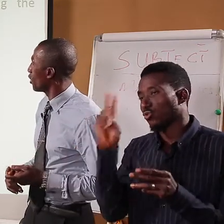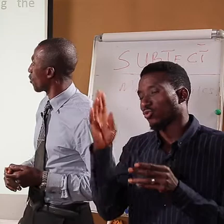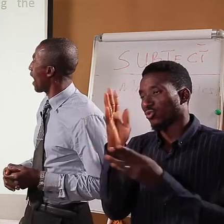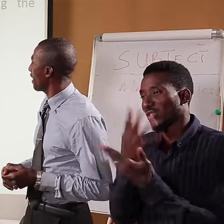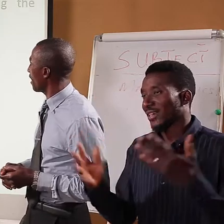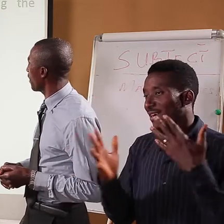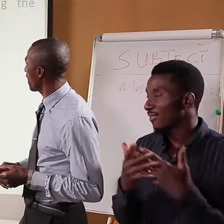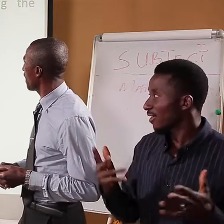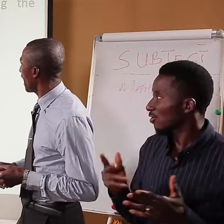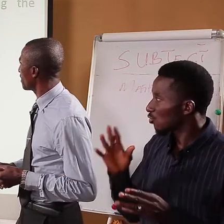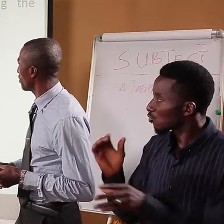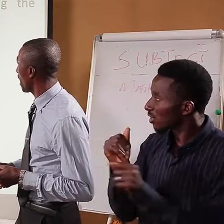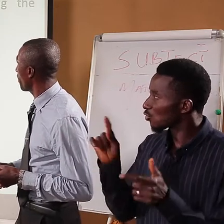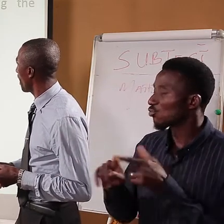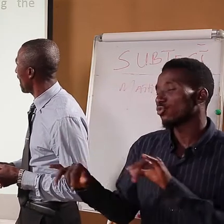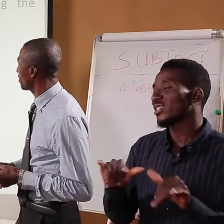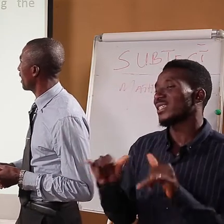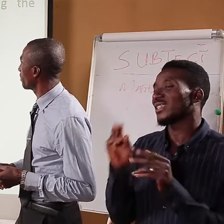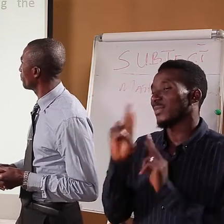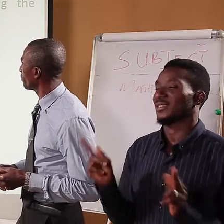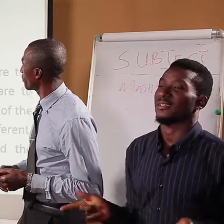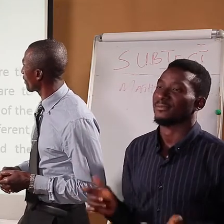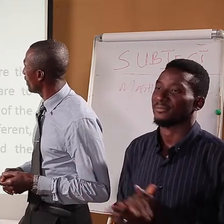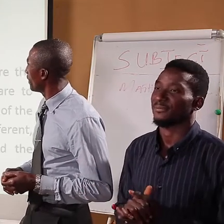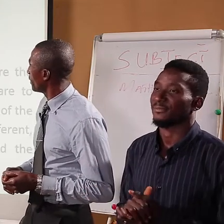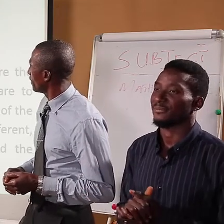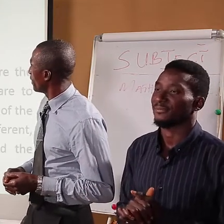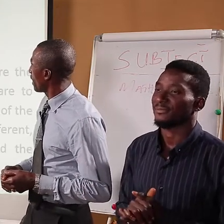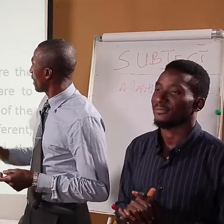method, you are arriving at the same answer.